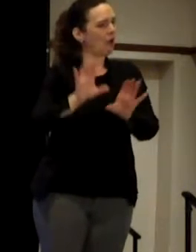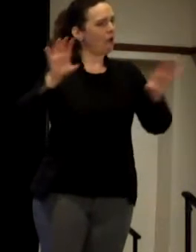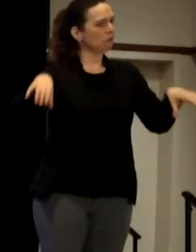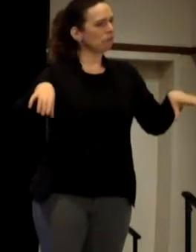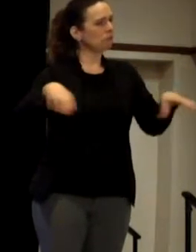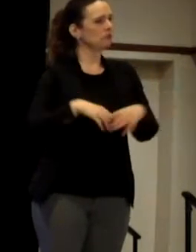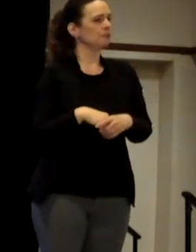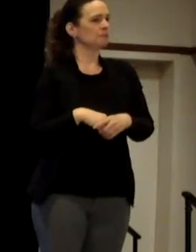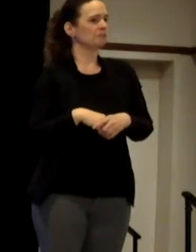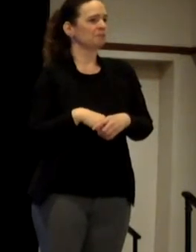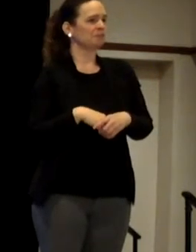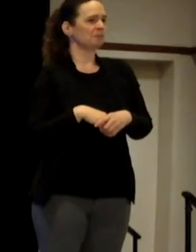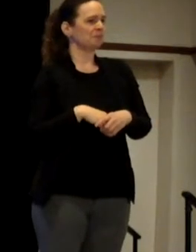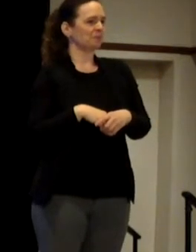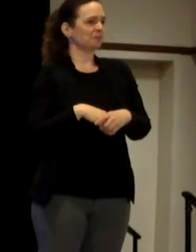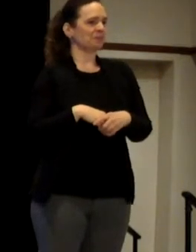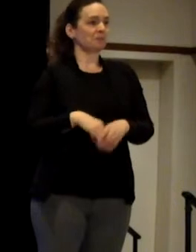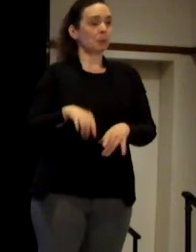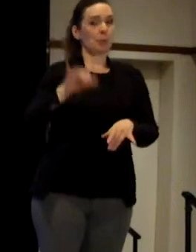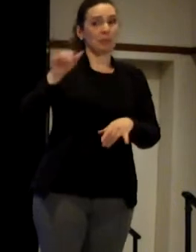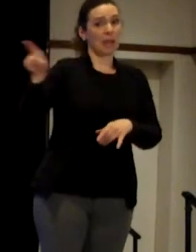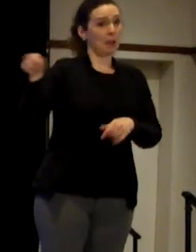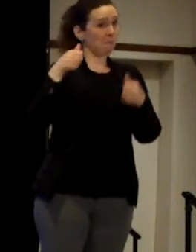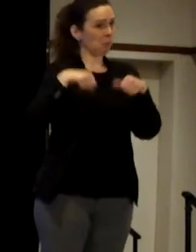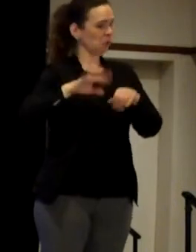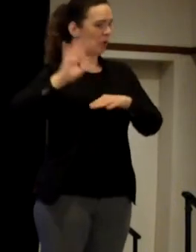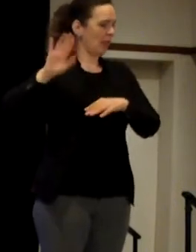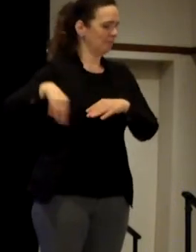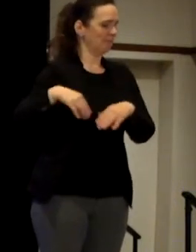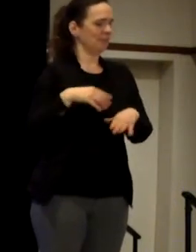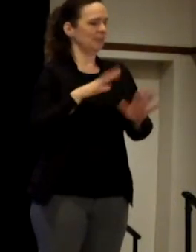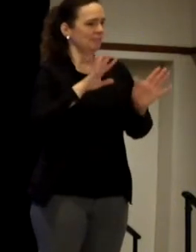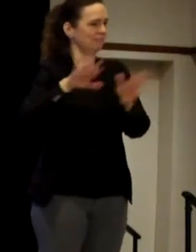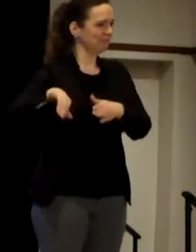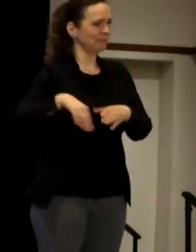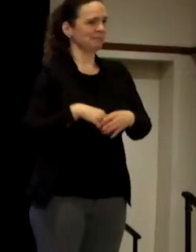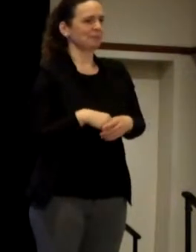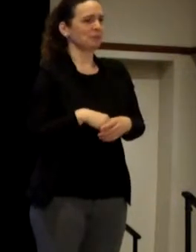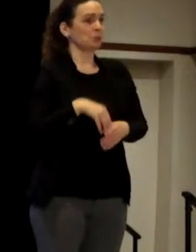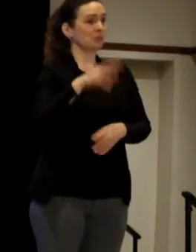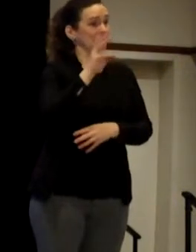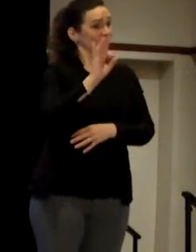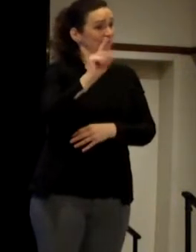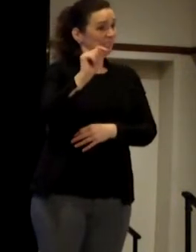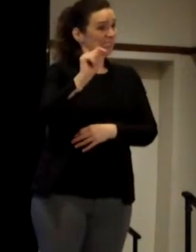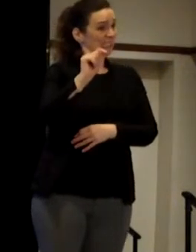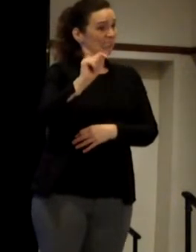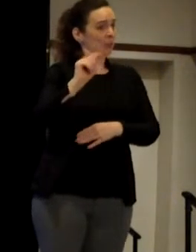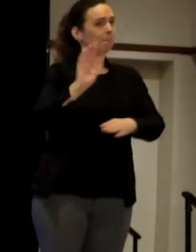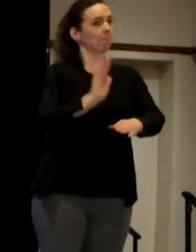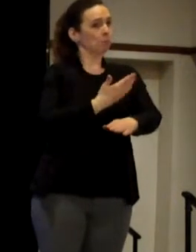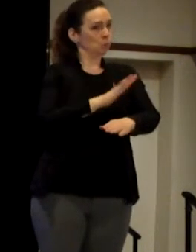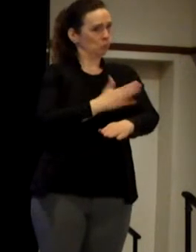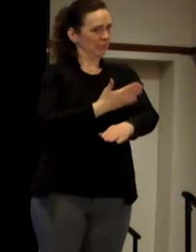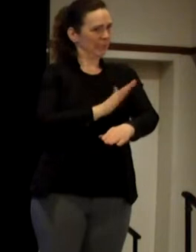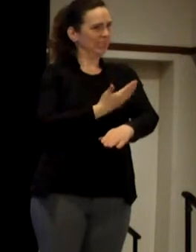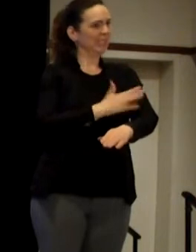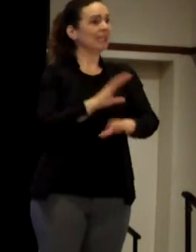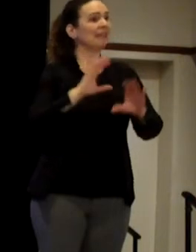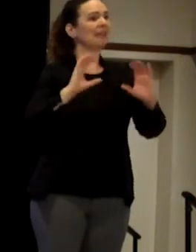We've seen that before. And so with the 6 feet with music class, that will allow some of these classes to get